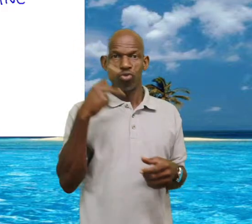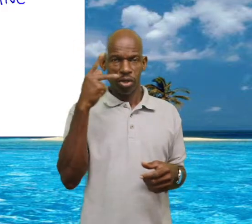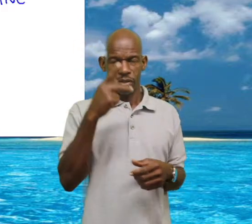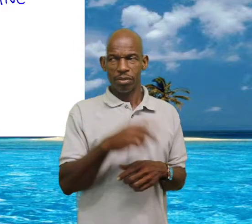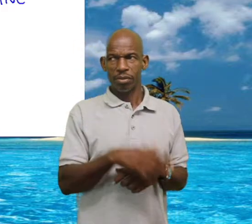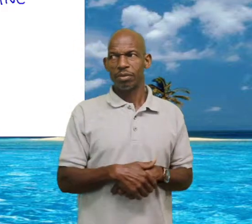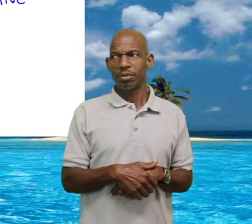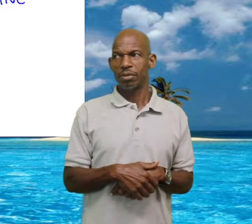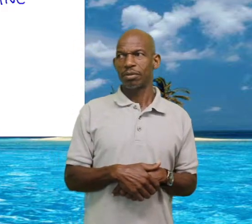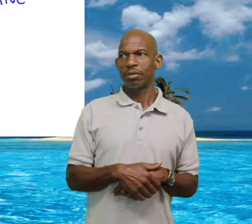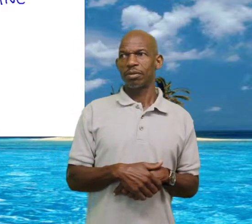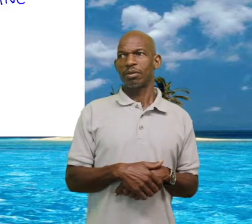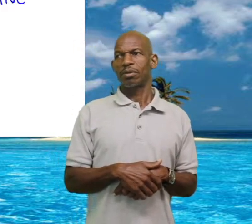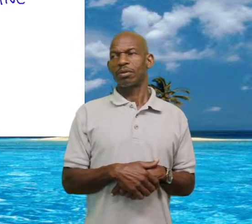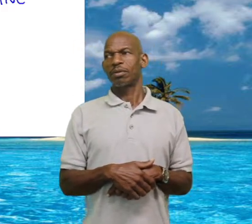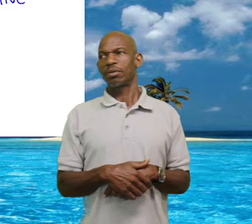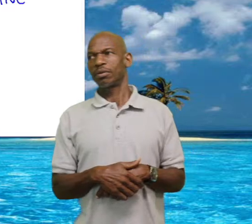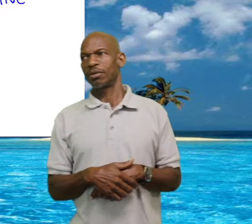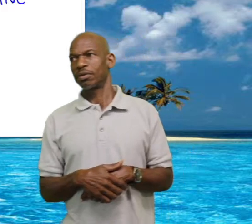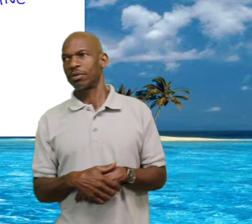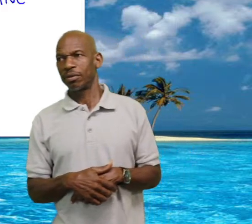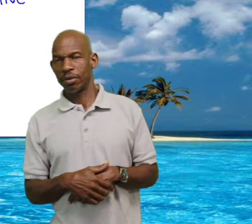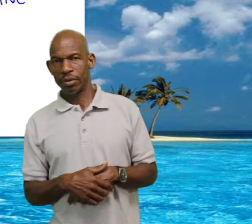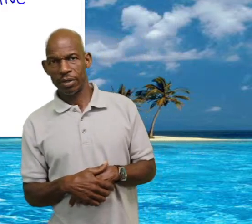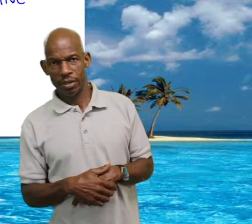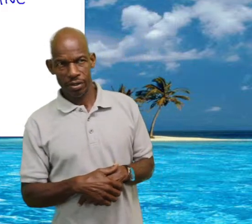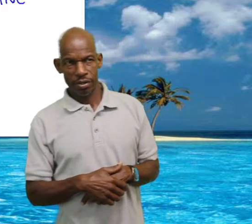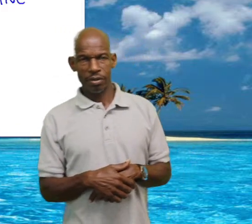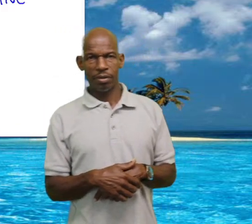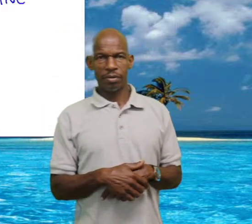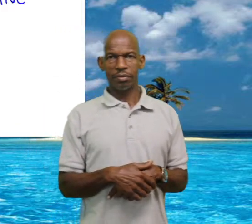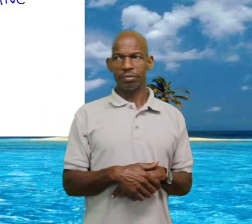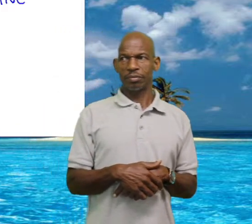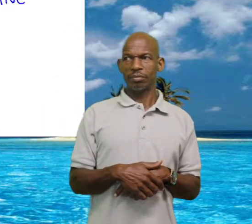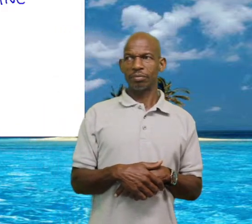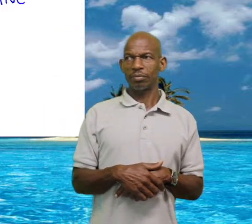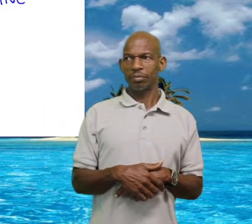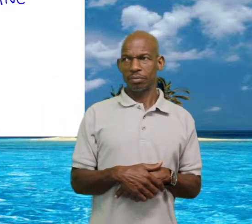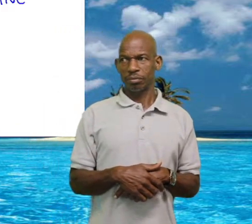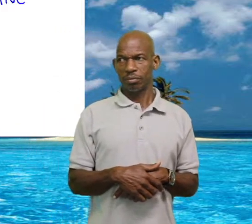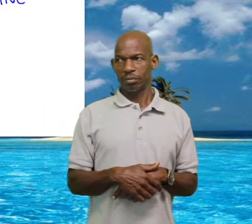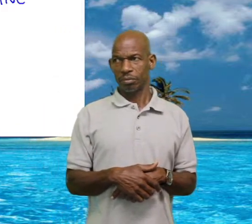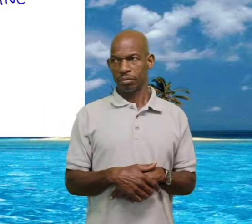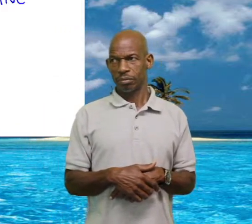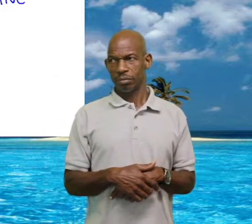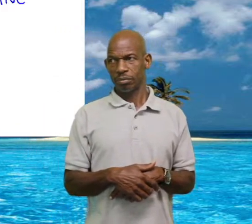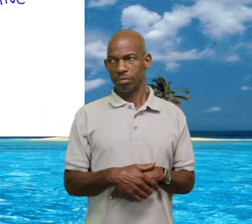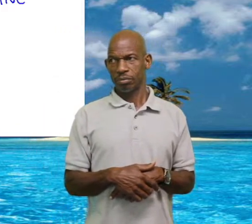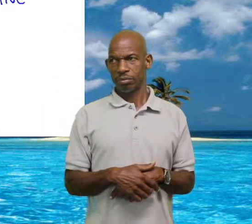what I used, and I'm going to put my arrows in a different color away from the words and the